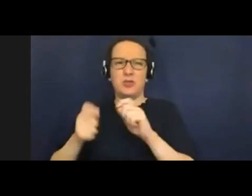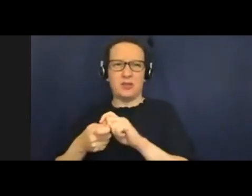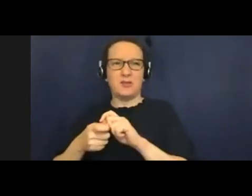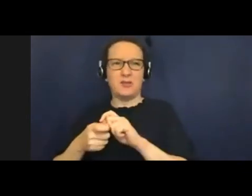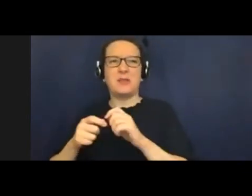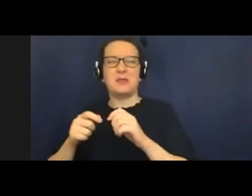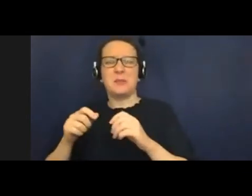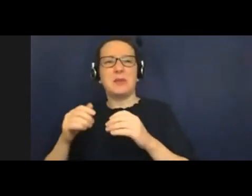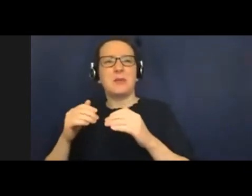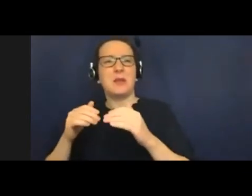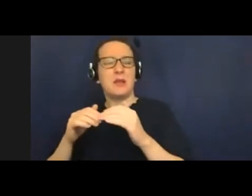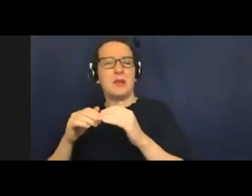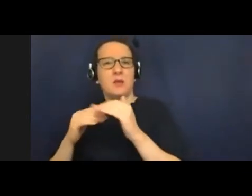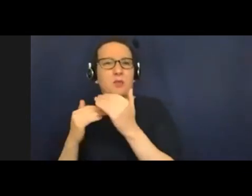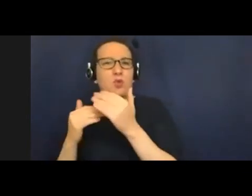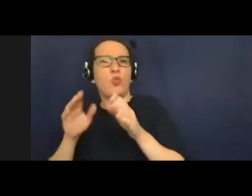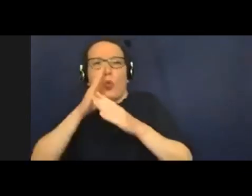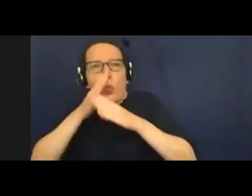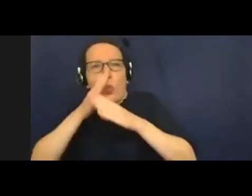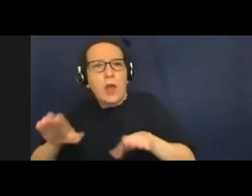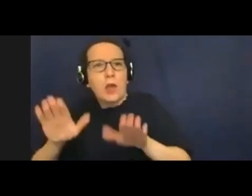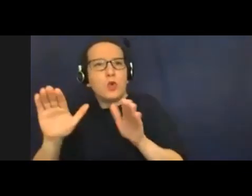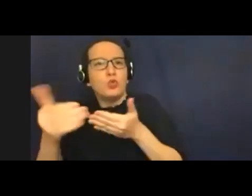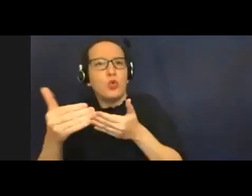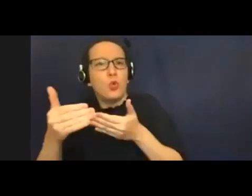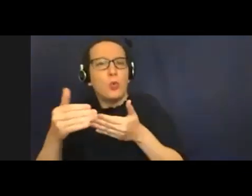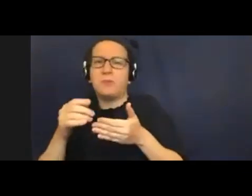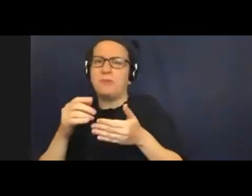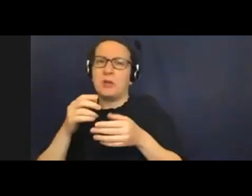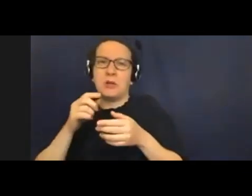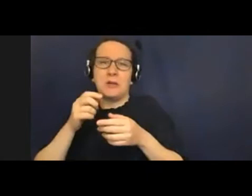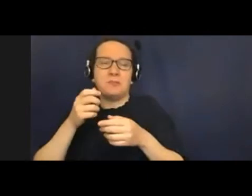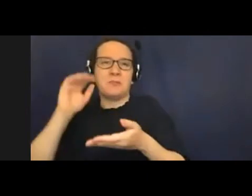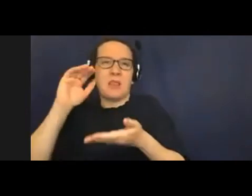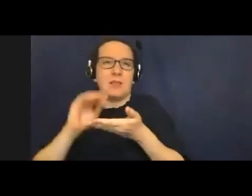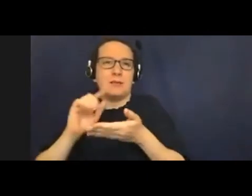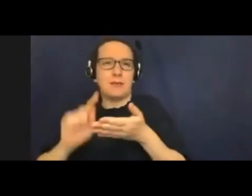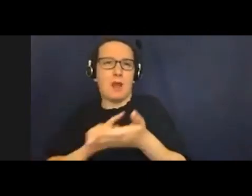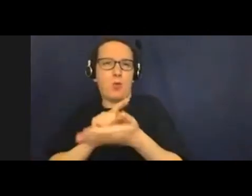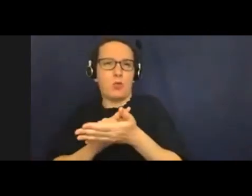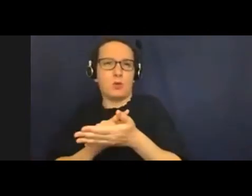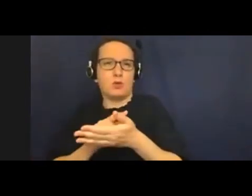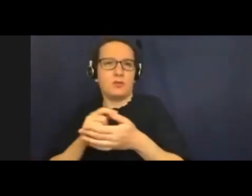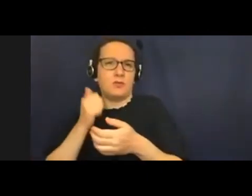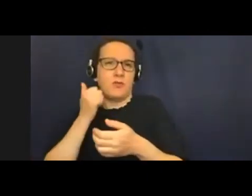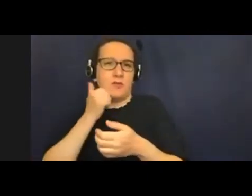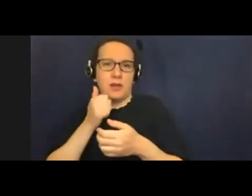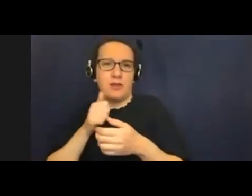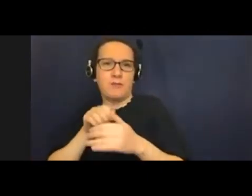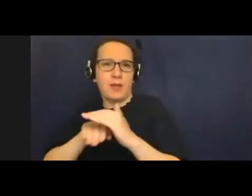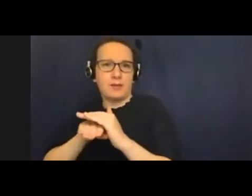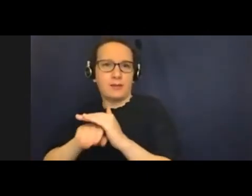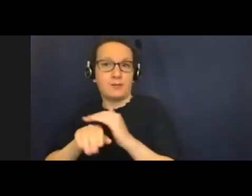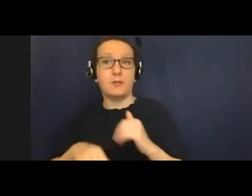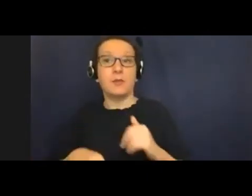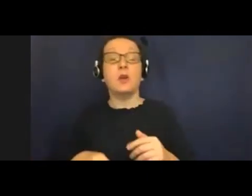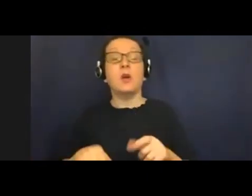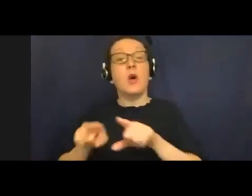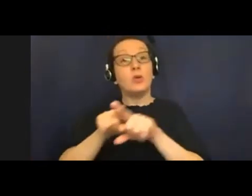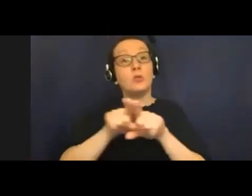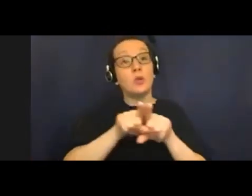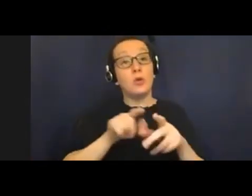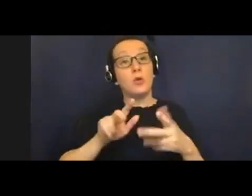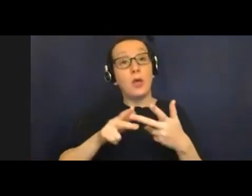We also learned that a majority of the respondents had actually never participated in an online training. So we did a training on how to use